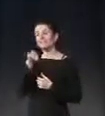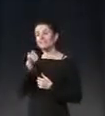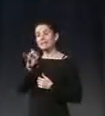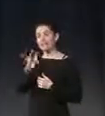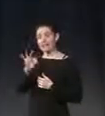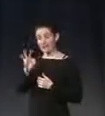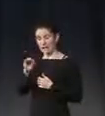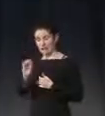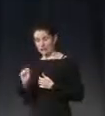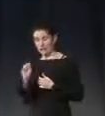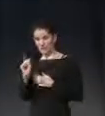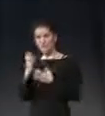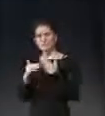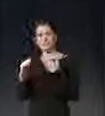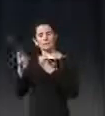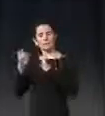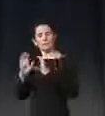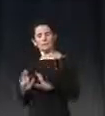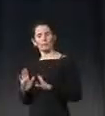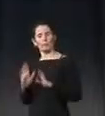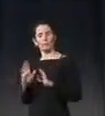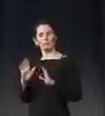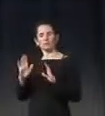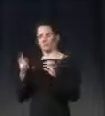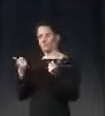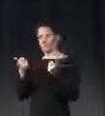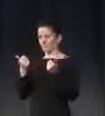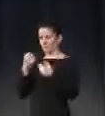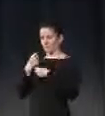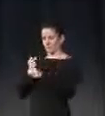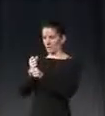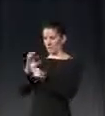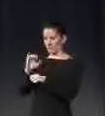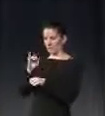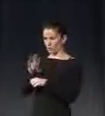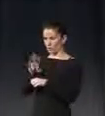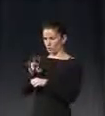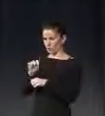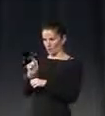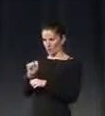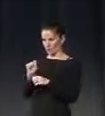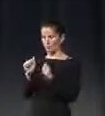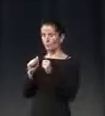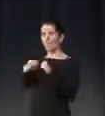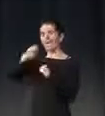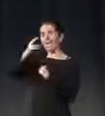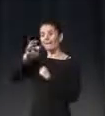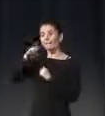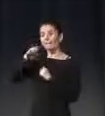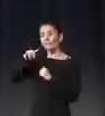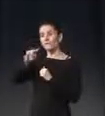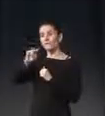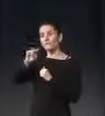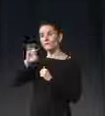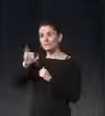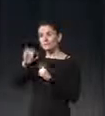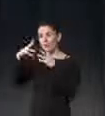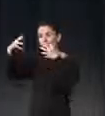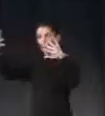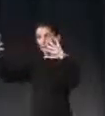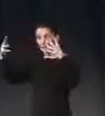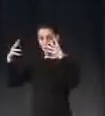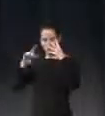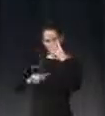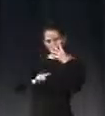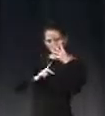tuned circuits for multiplex telephony, in which a series of high-frequency waves were modulated by lower-frequency speech